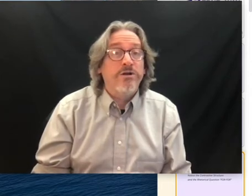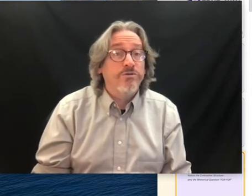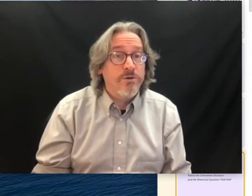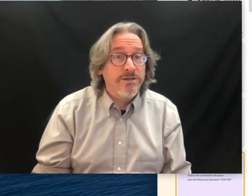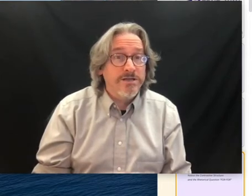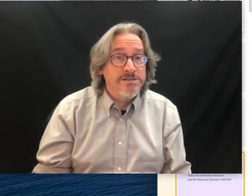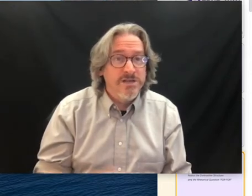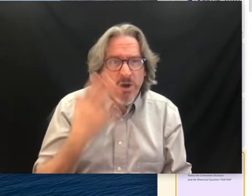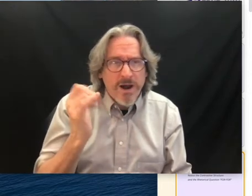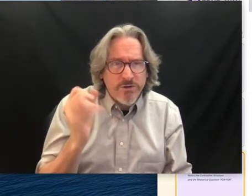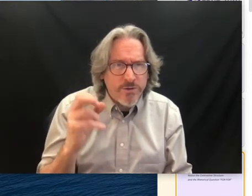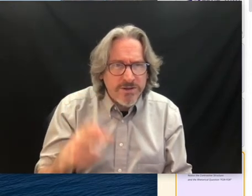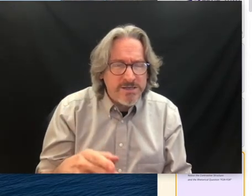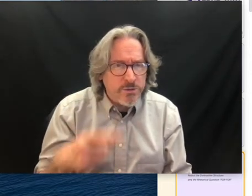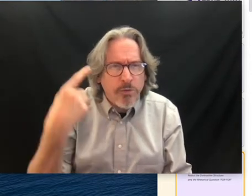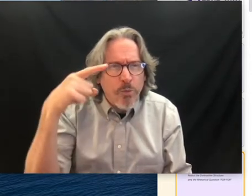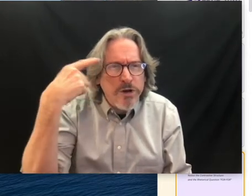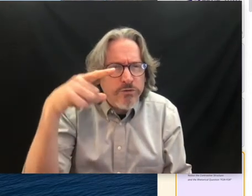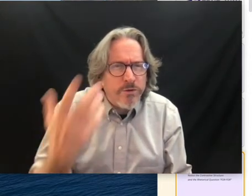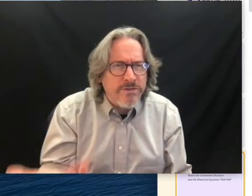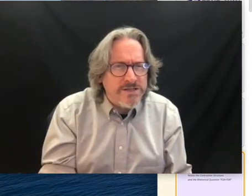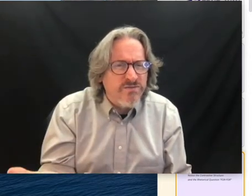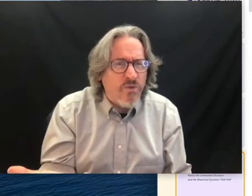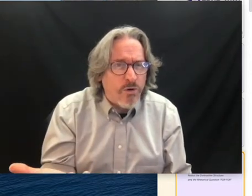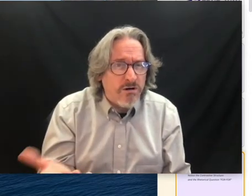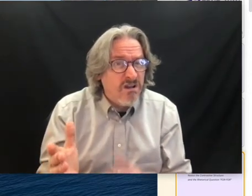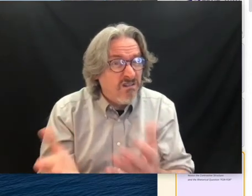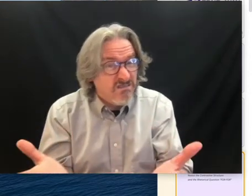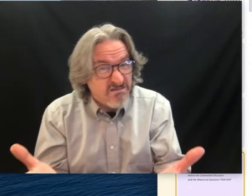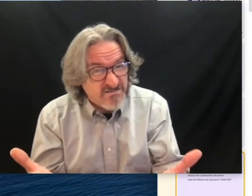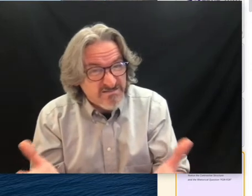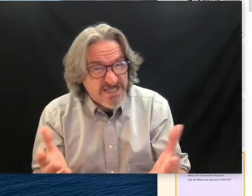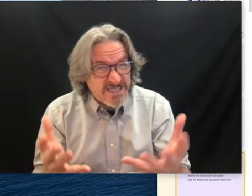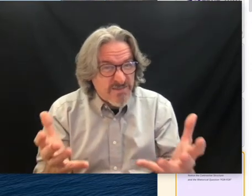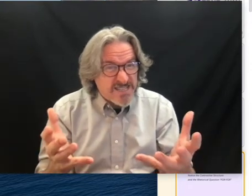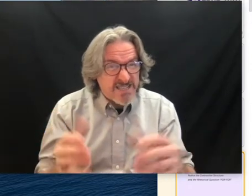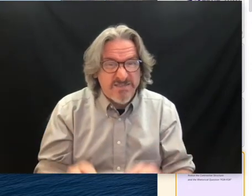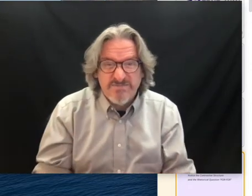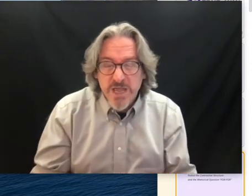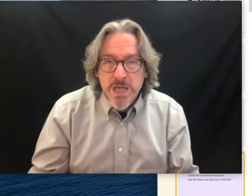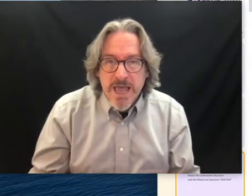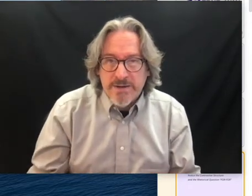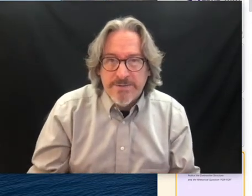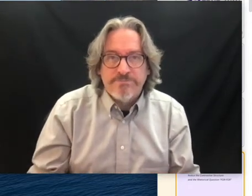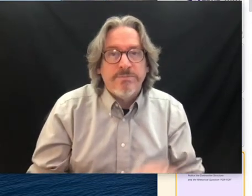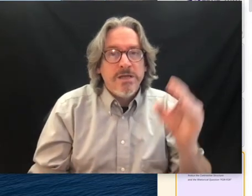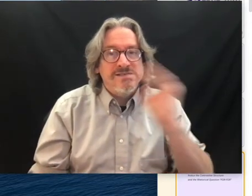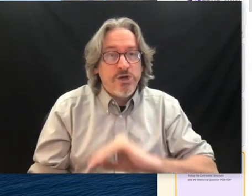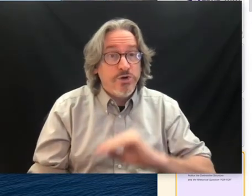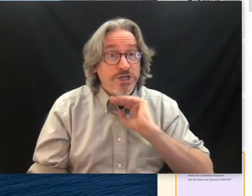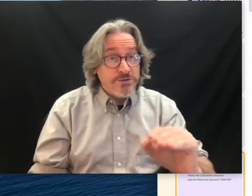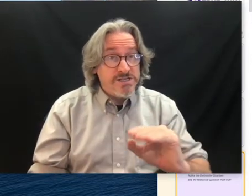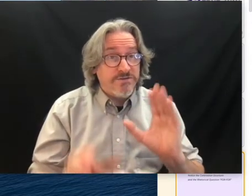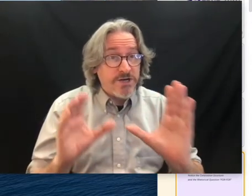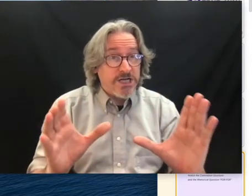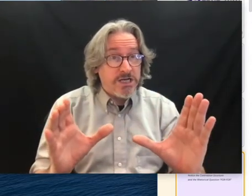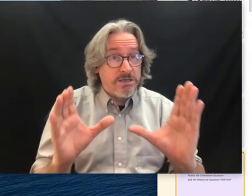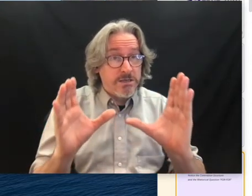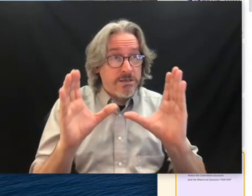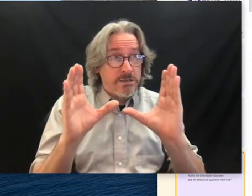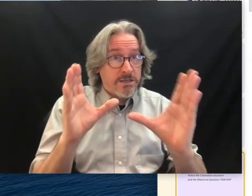Why are you throwing things? Why are you throwing things? Or what are you throwing things for? That makes sense? Anyway, so she uses a